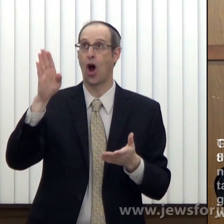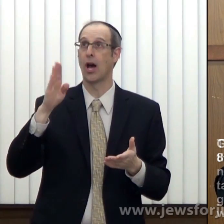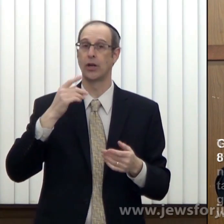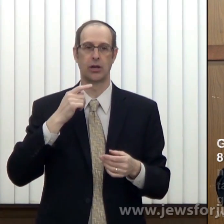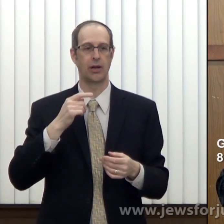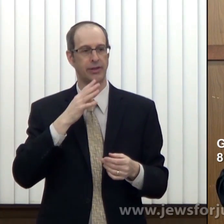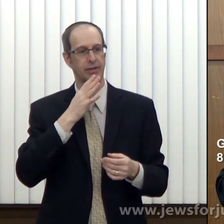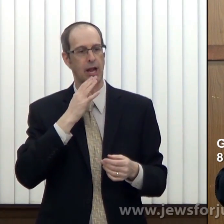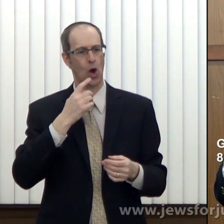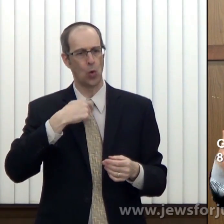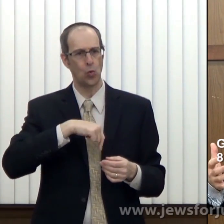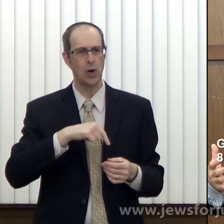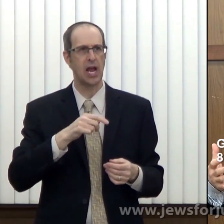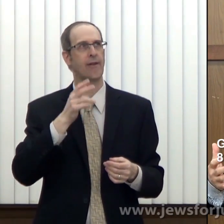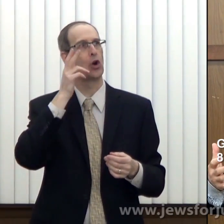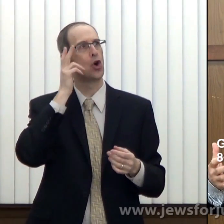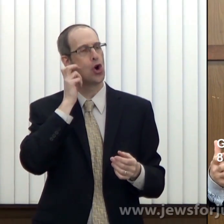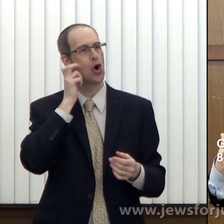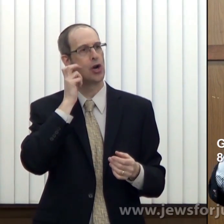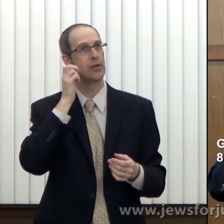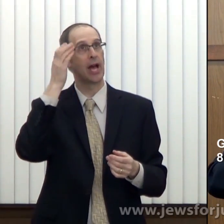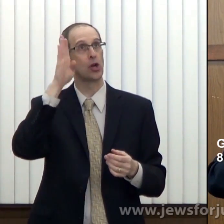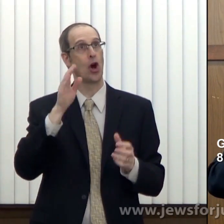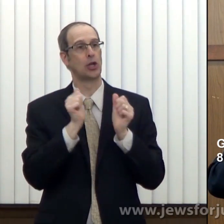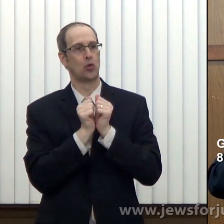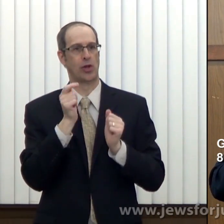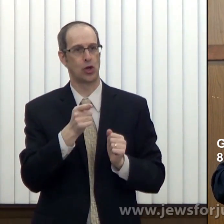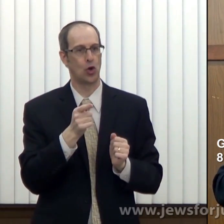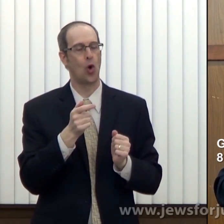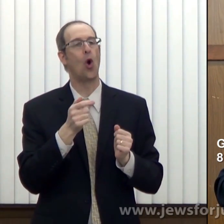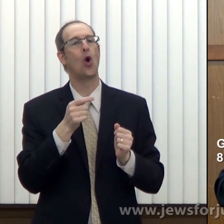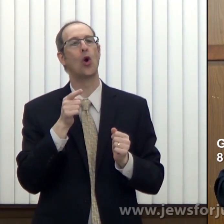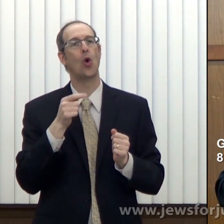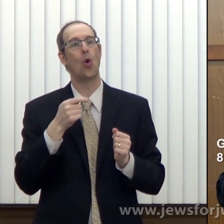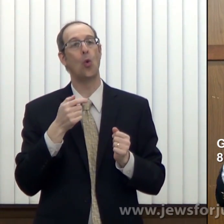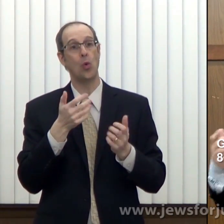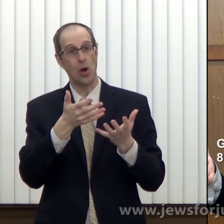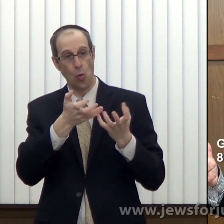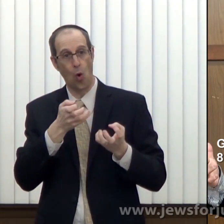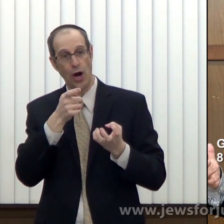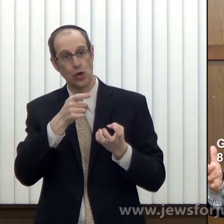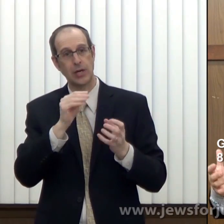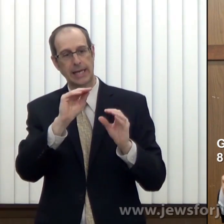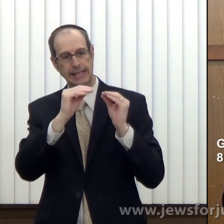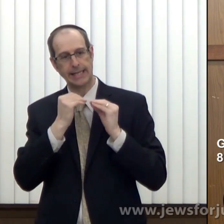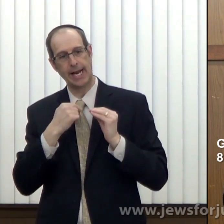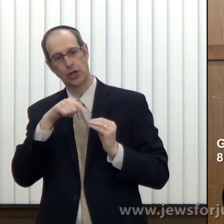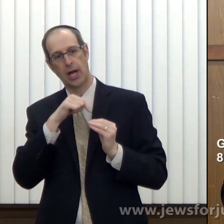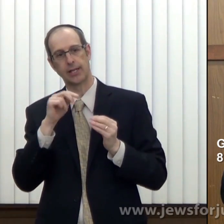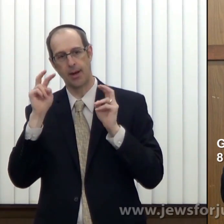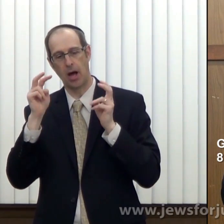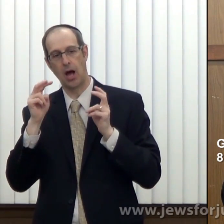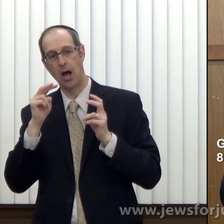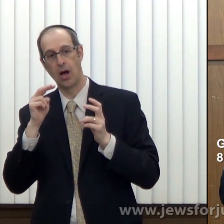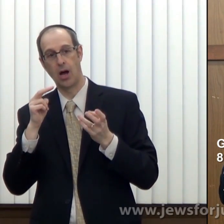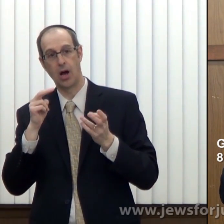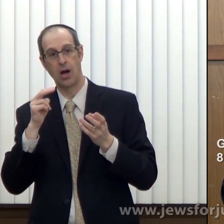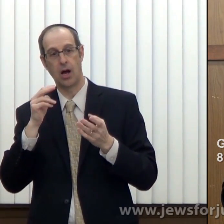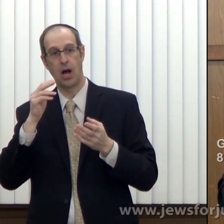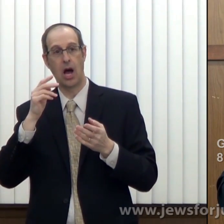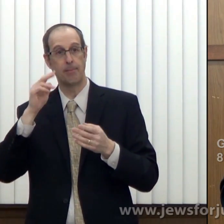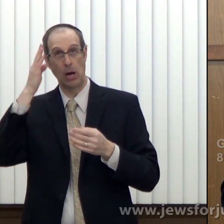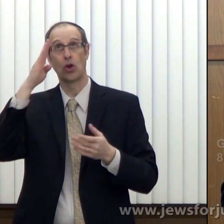heard that God is with you. We want you to teach us about God." So one of